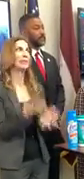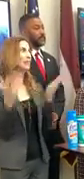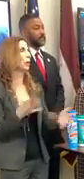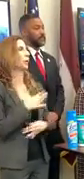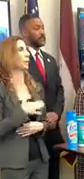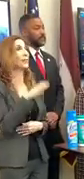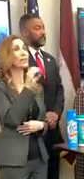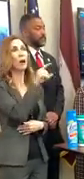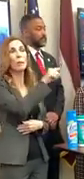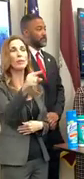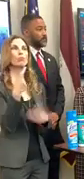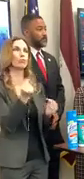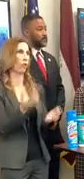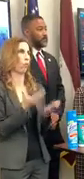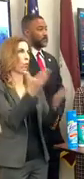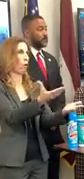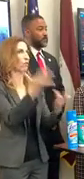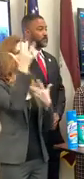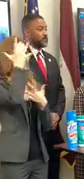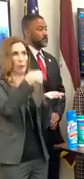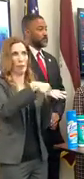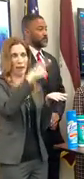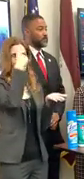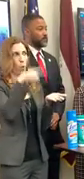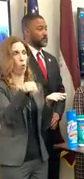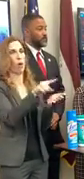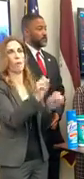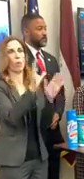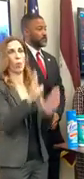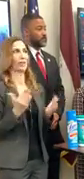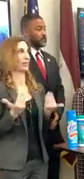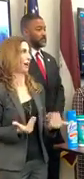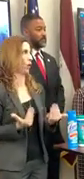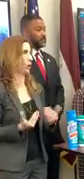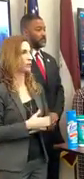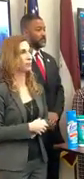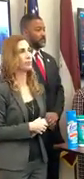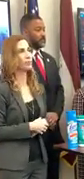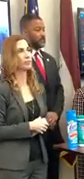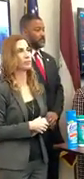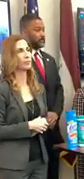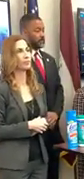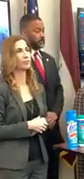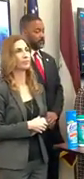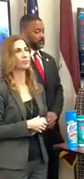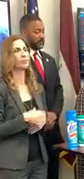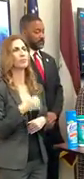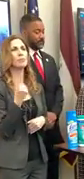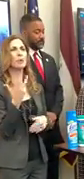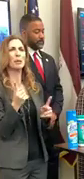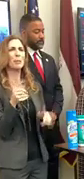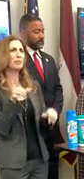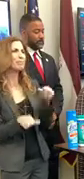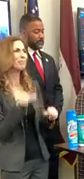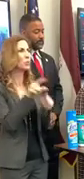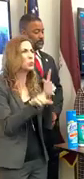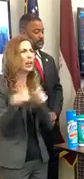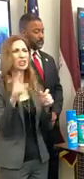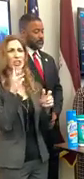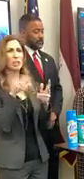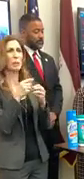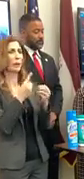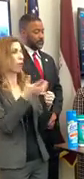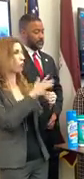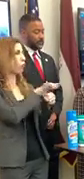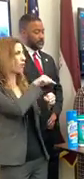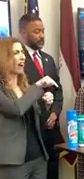that you try to offer sick pay to your employees. Many questions persist about the difference between coronavirus and the